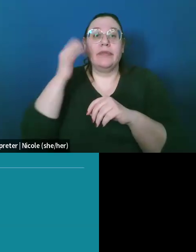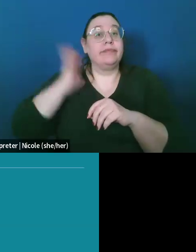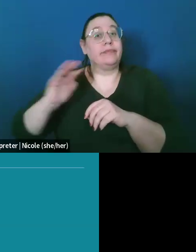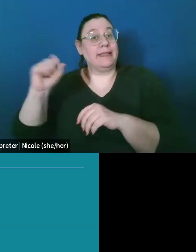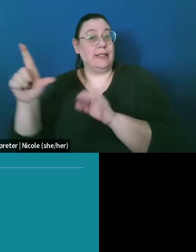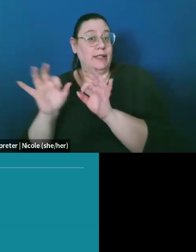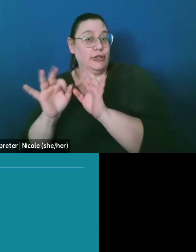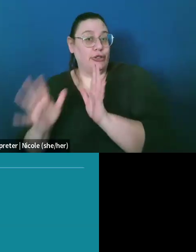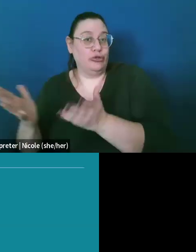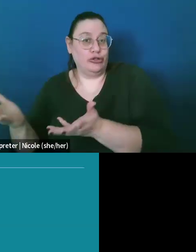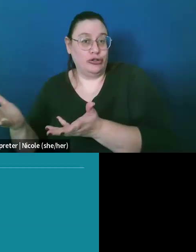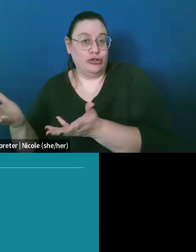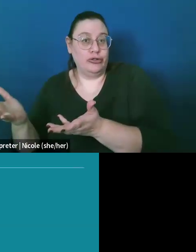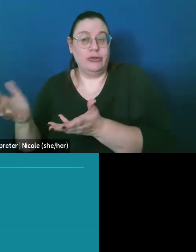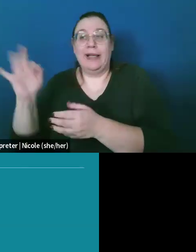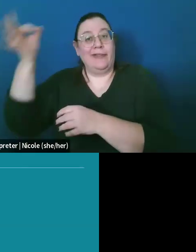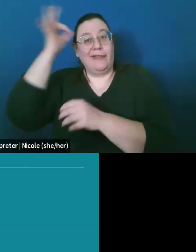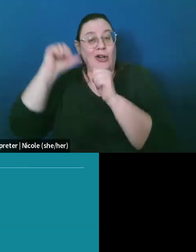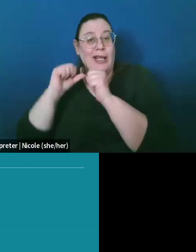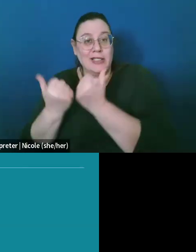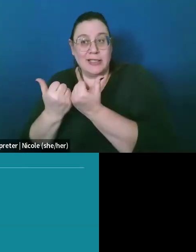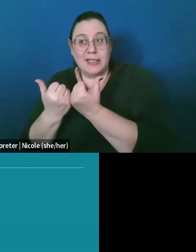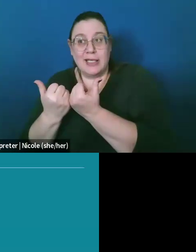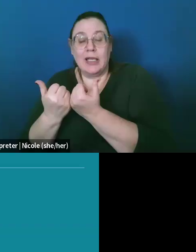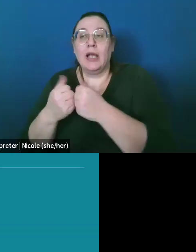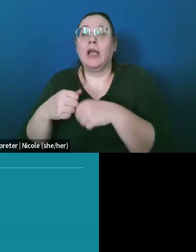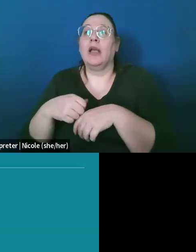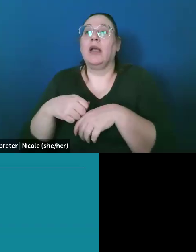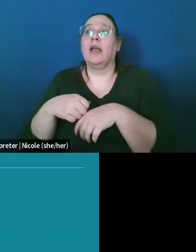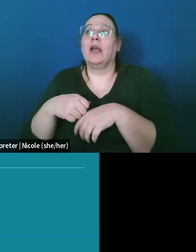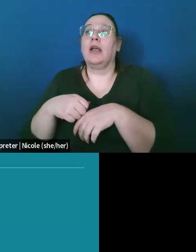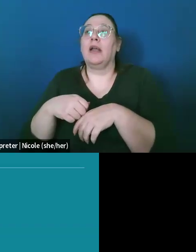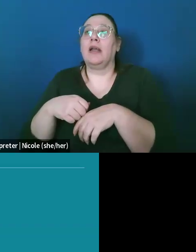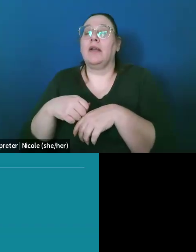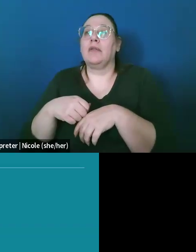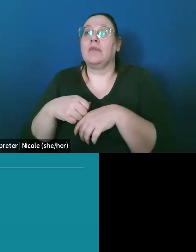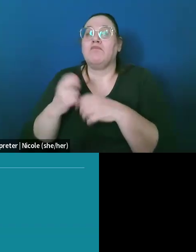interpreter in a federal agency, and then you decided to